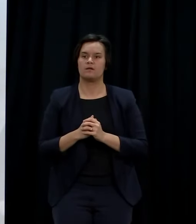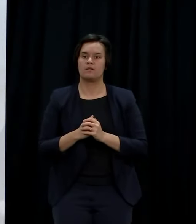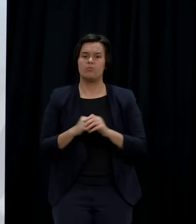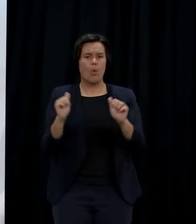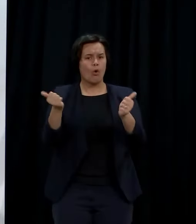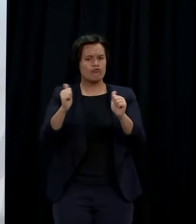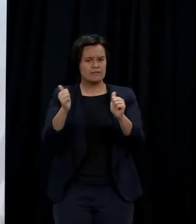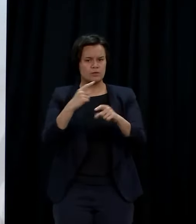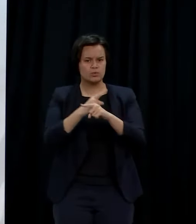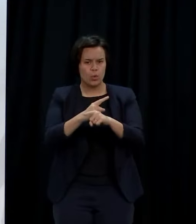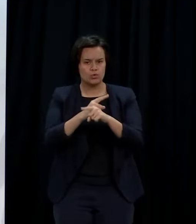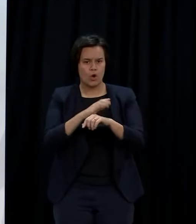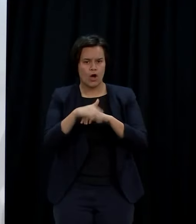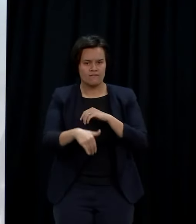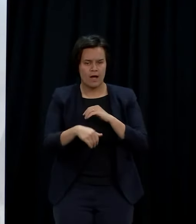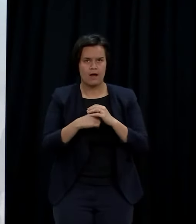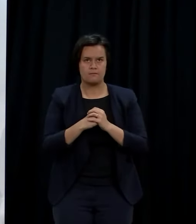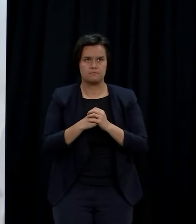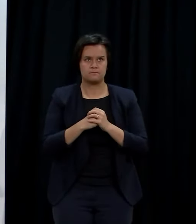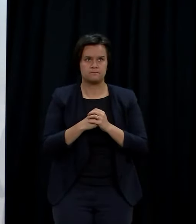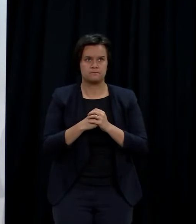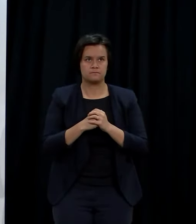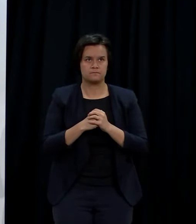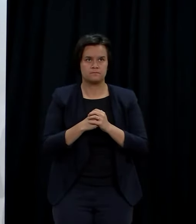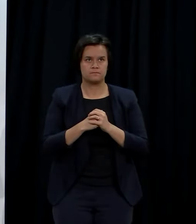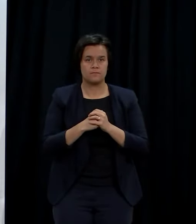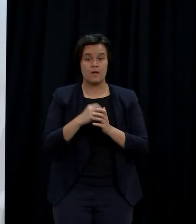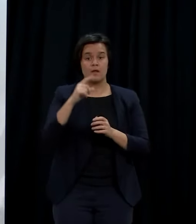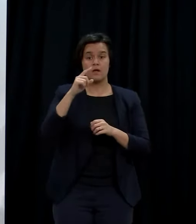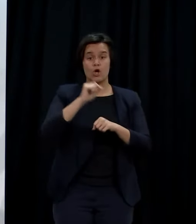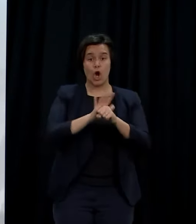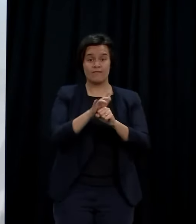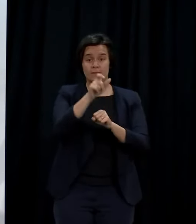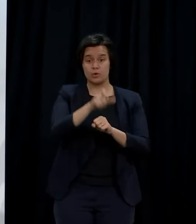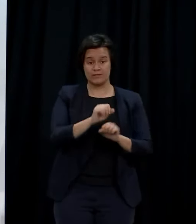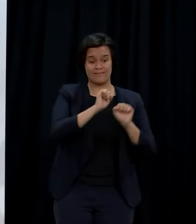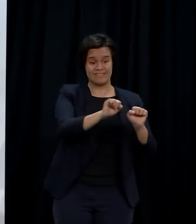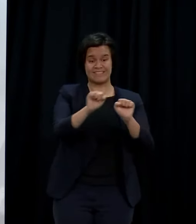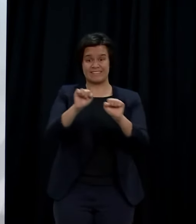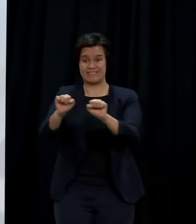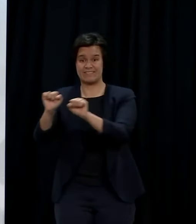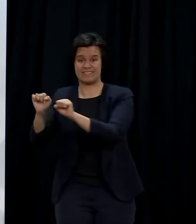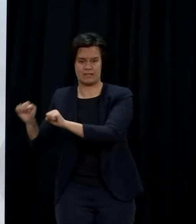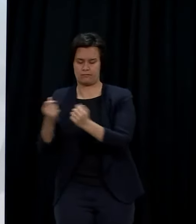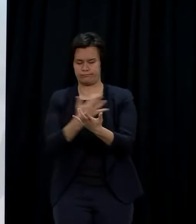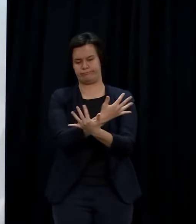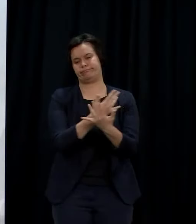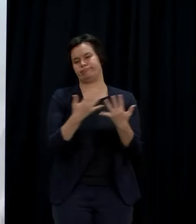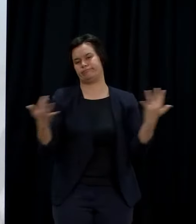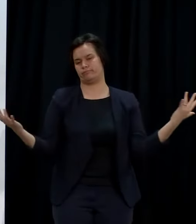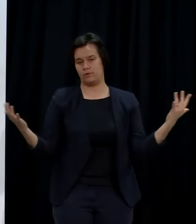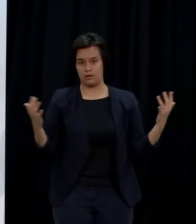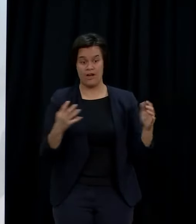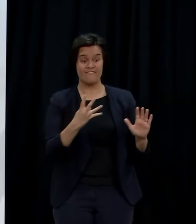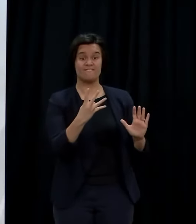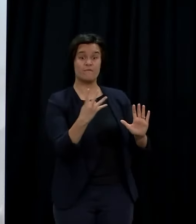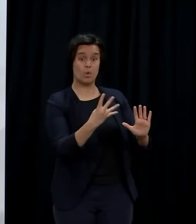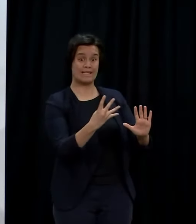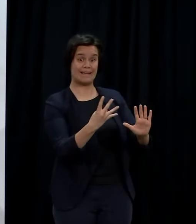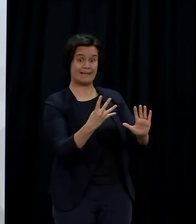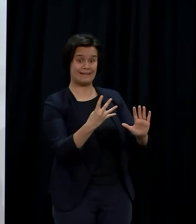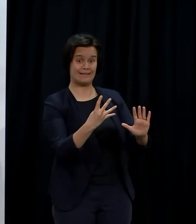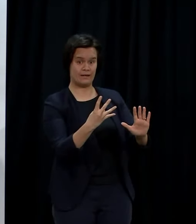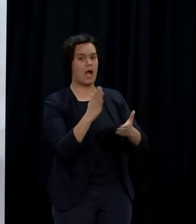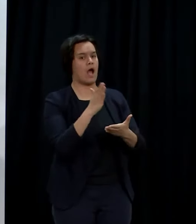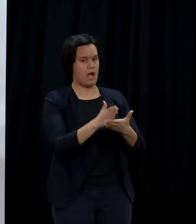had yesterday roughly 14 locations of interest where we know that there was transmission within those locations. I did say we'd come